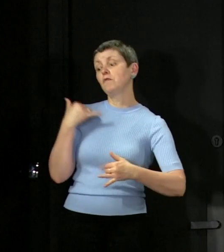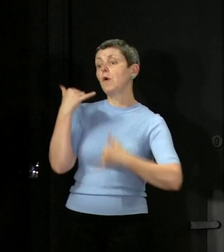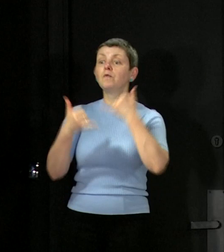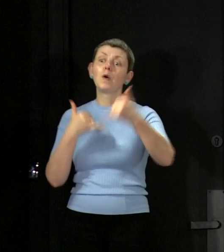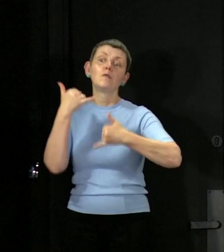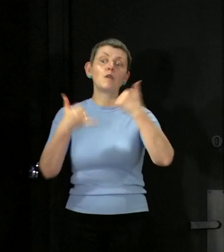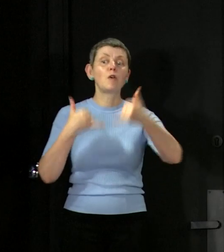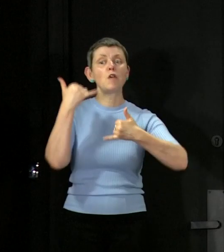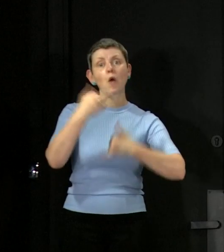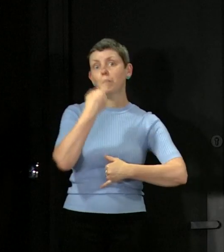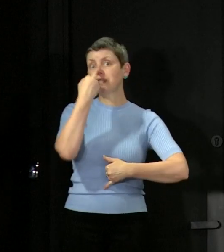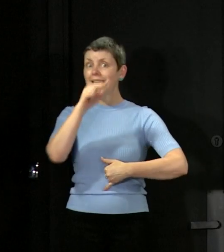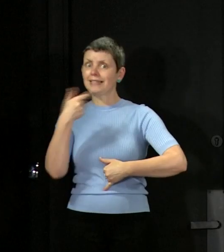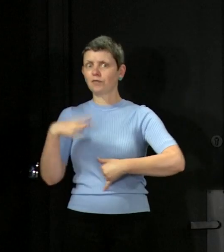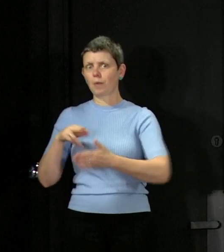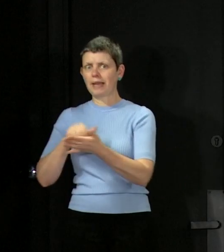indicated that